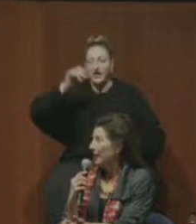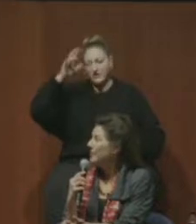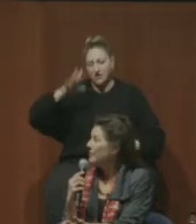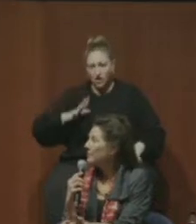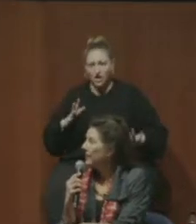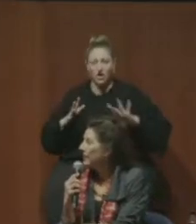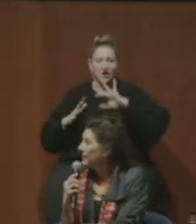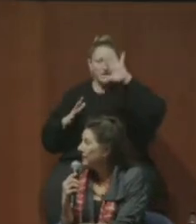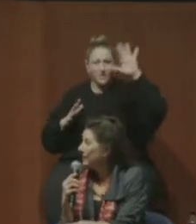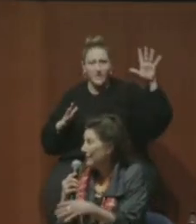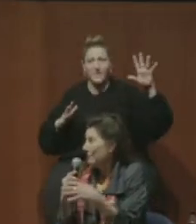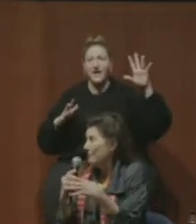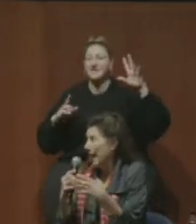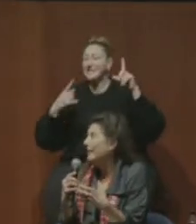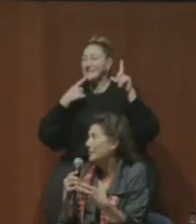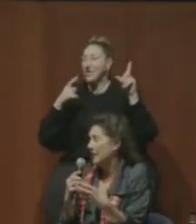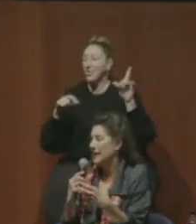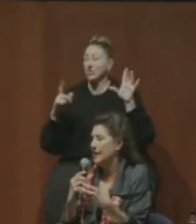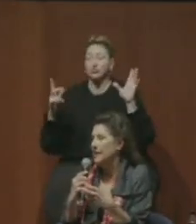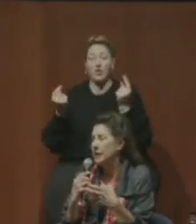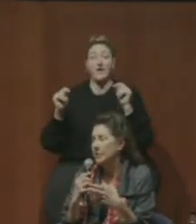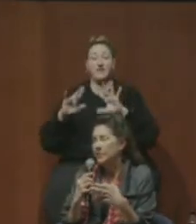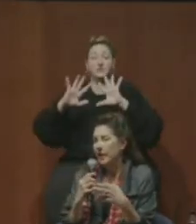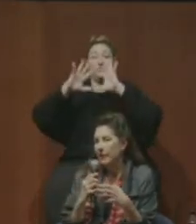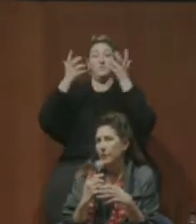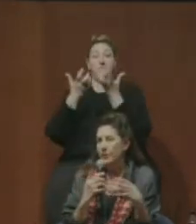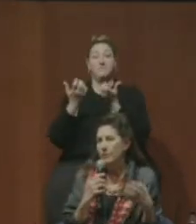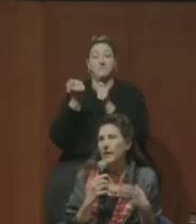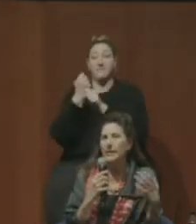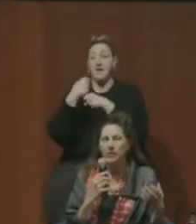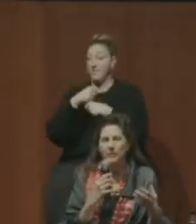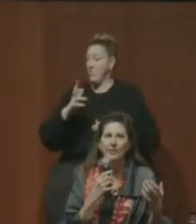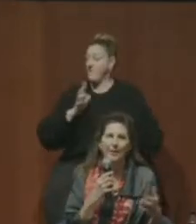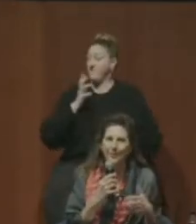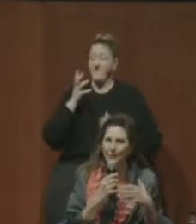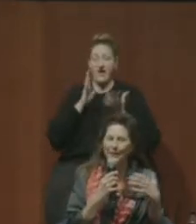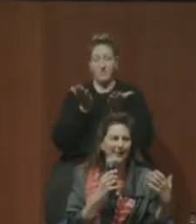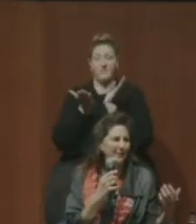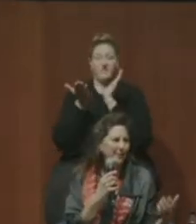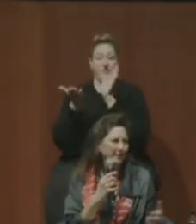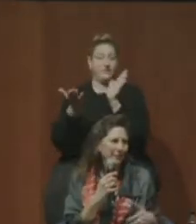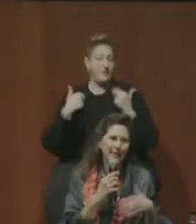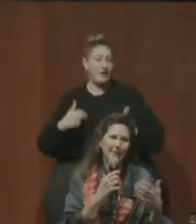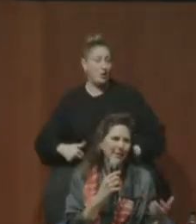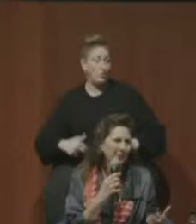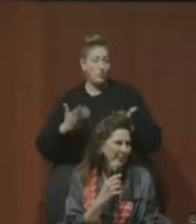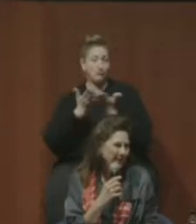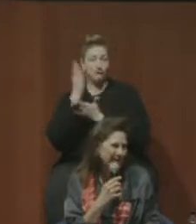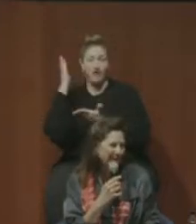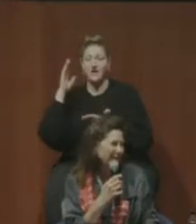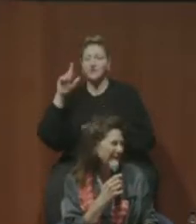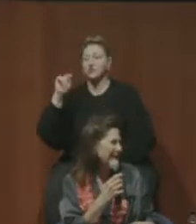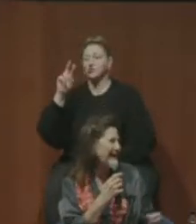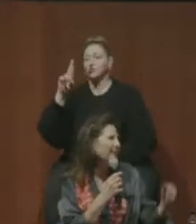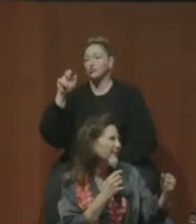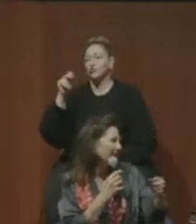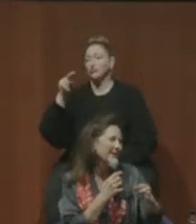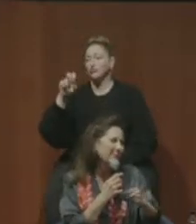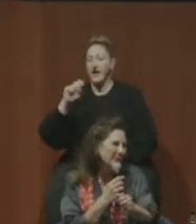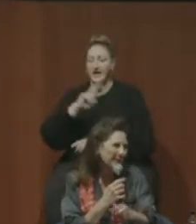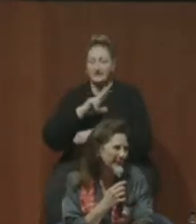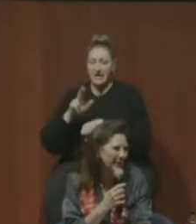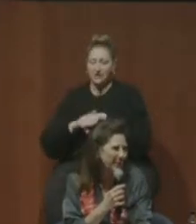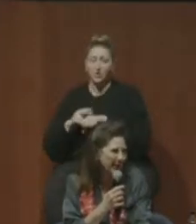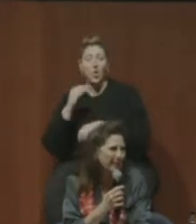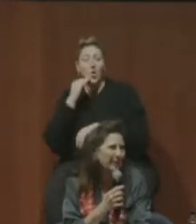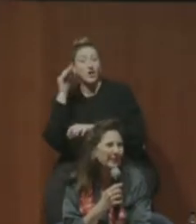needs international rights and kind of packaging it. And of course, many human rights organizations and transnational organizations said now domestic